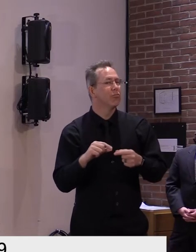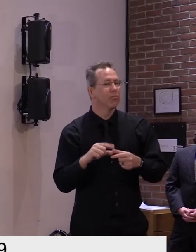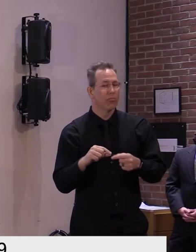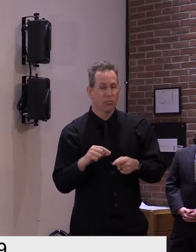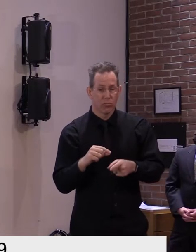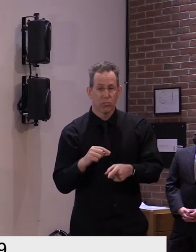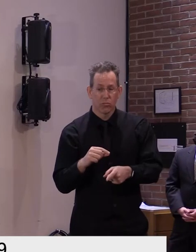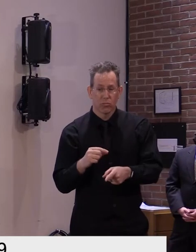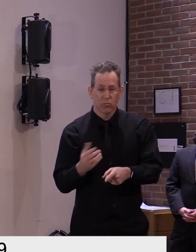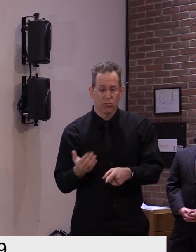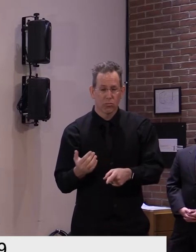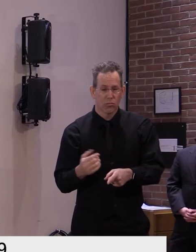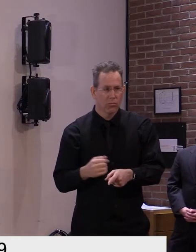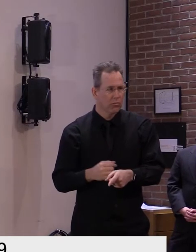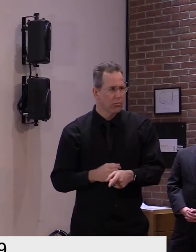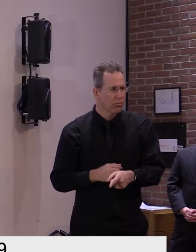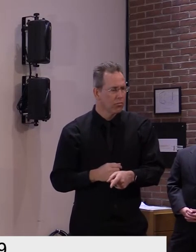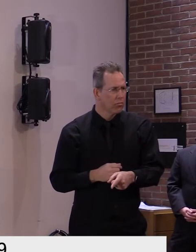Hi, can you hear me okay? We can.